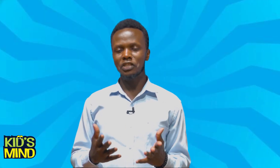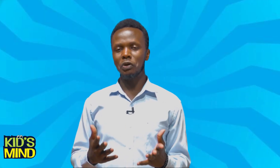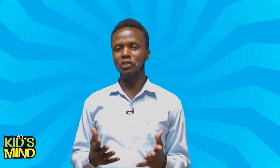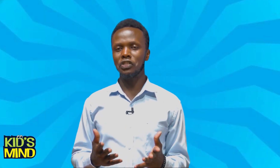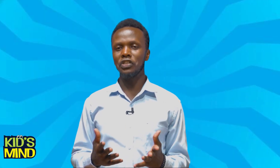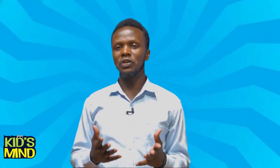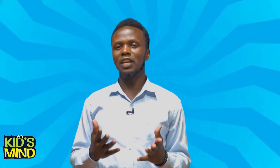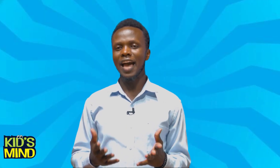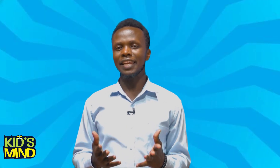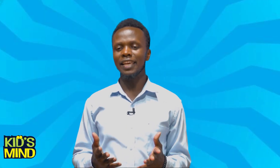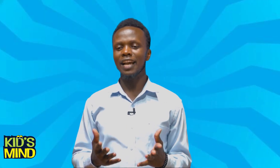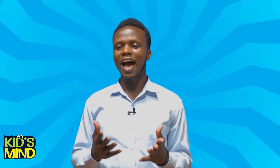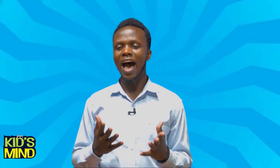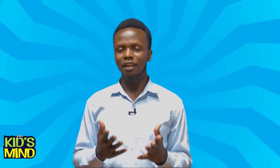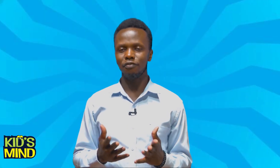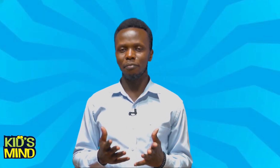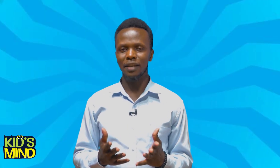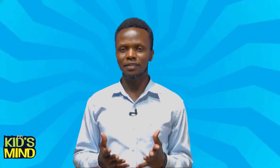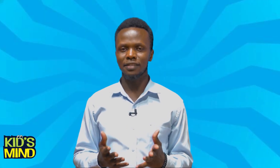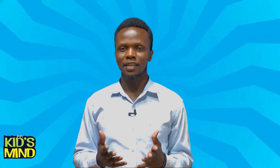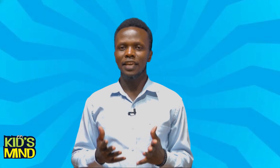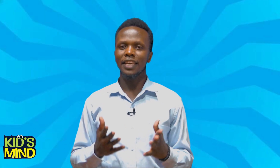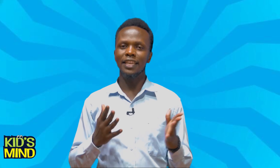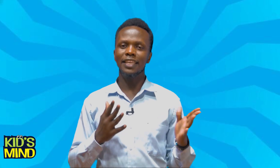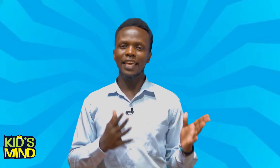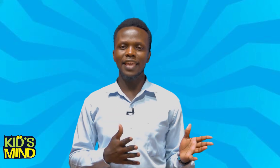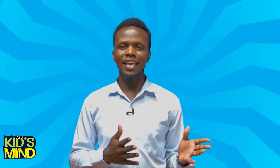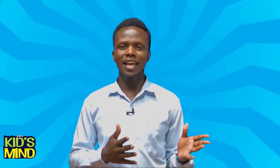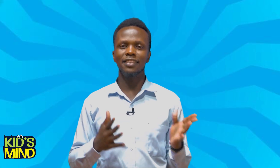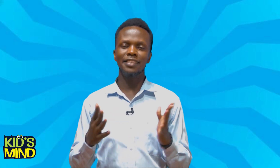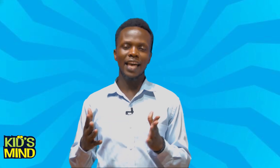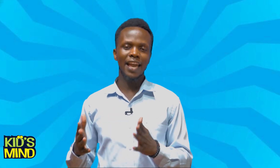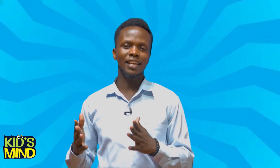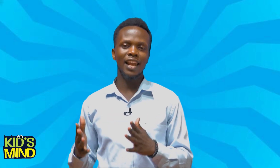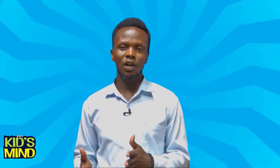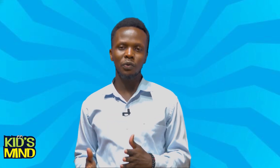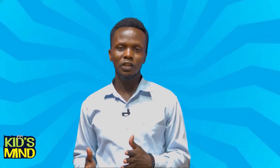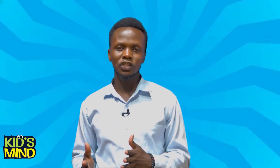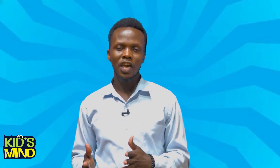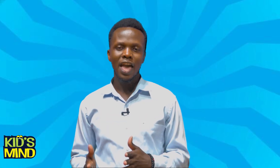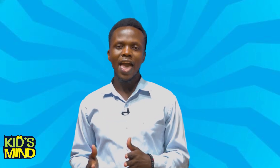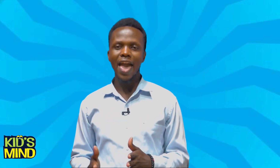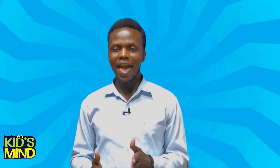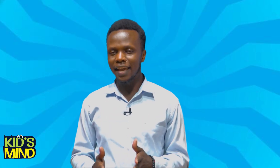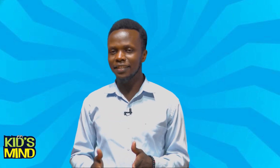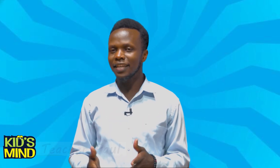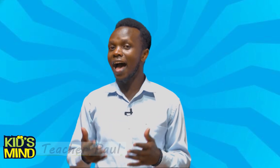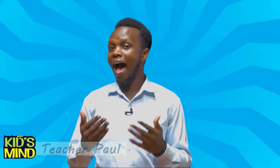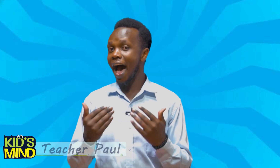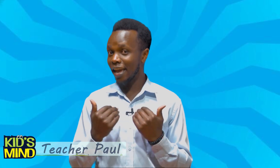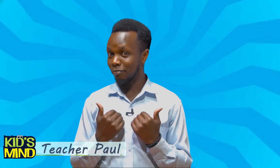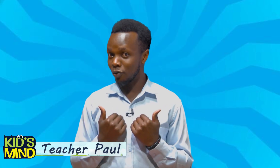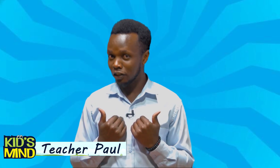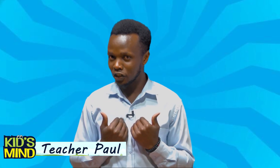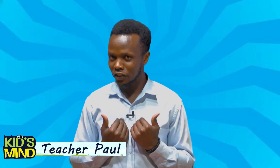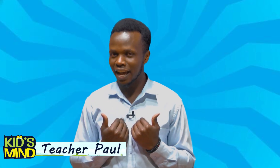us continue learning alphabets in Kenyan Sign Language, and I am your